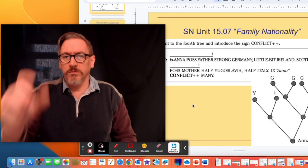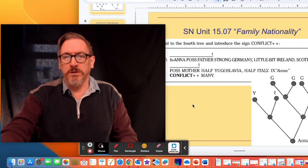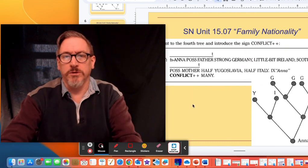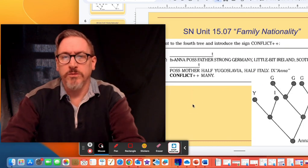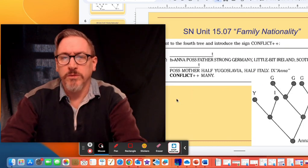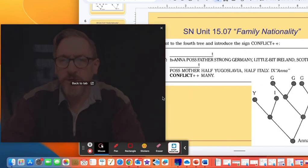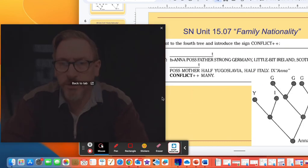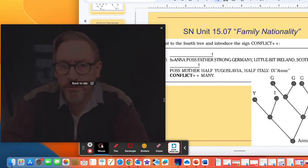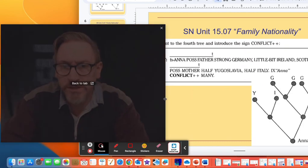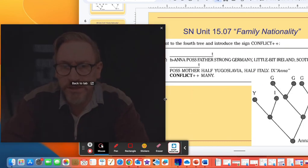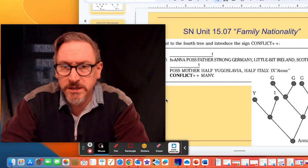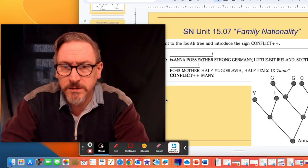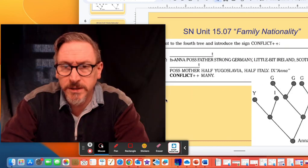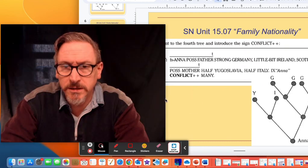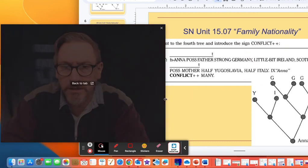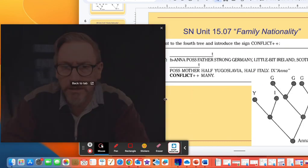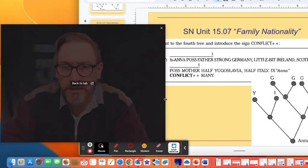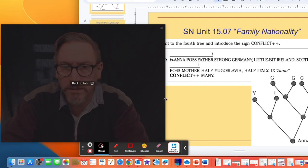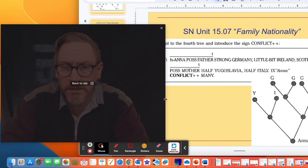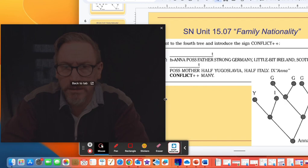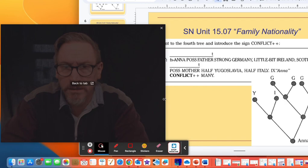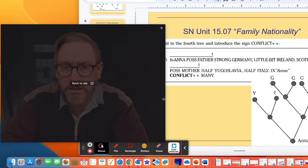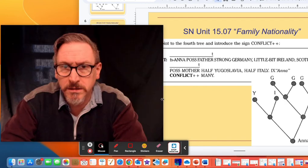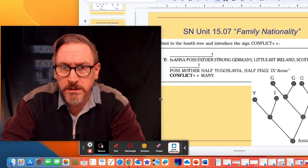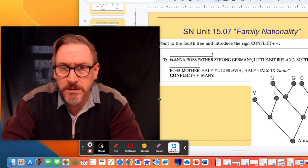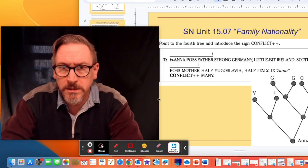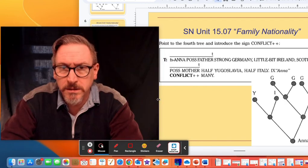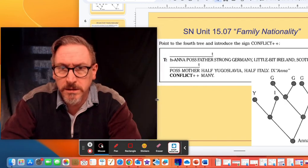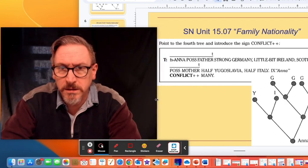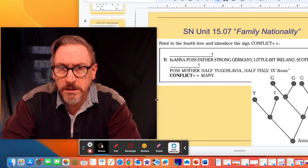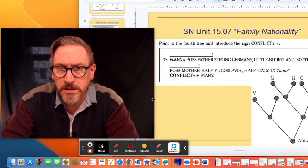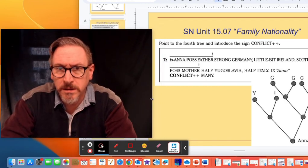So, I should close this a little bit.